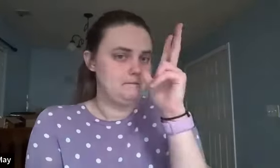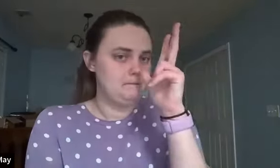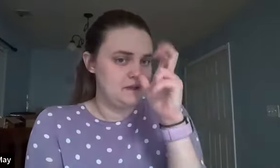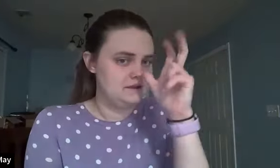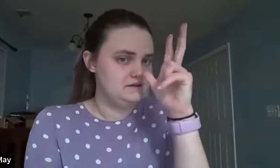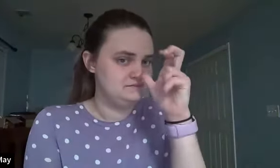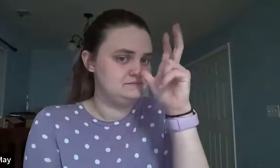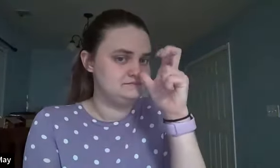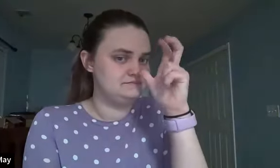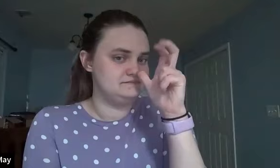bug.